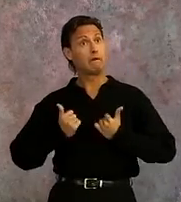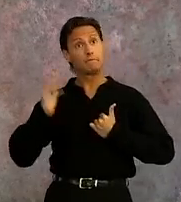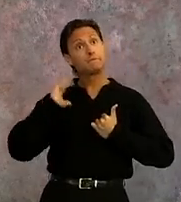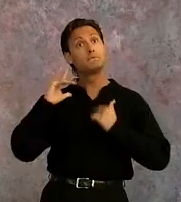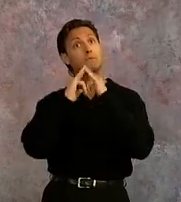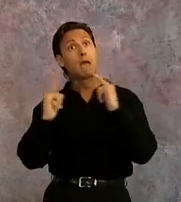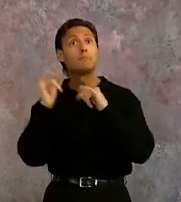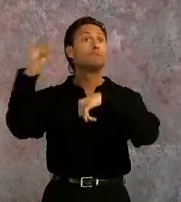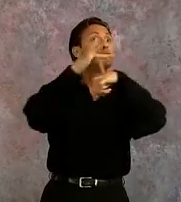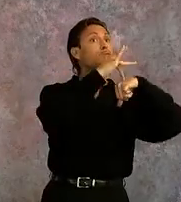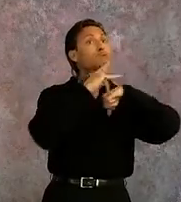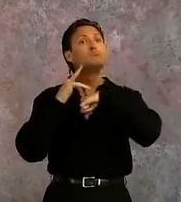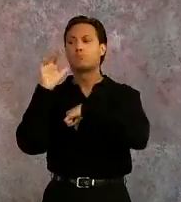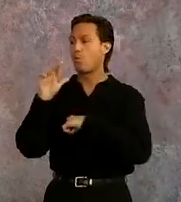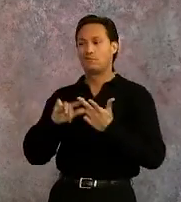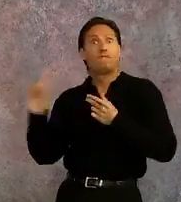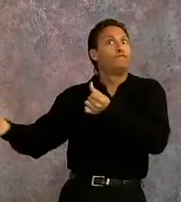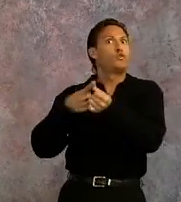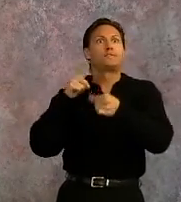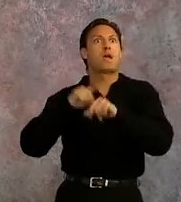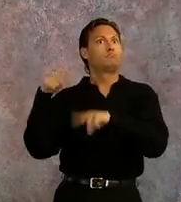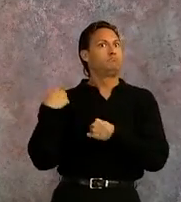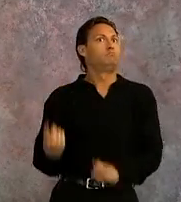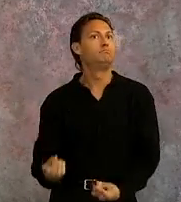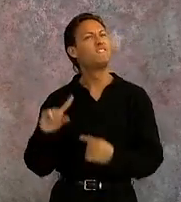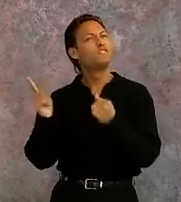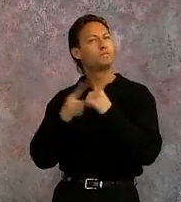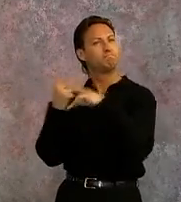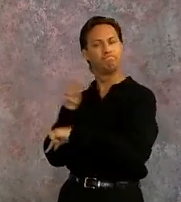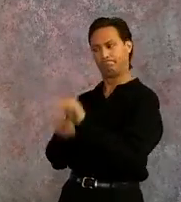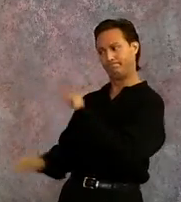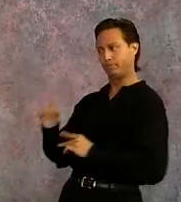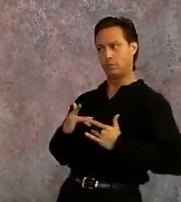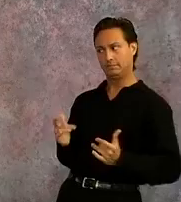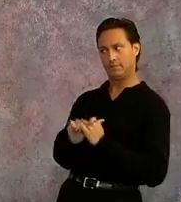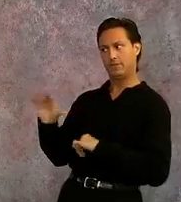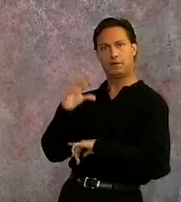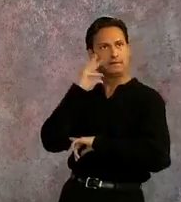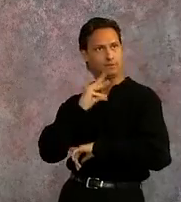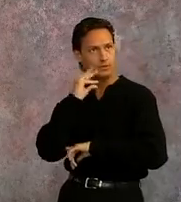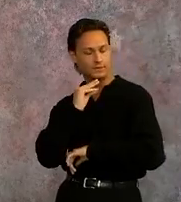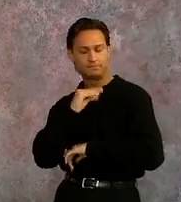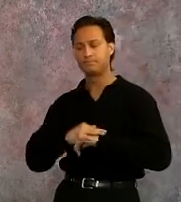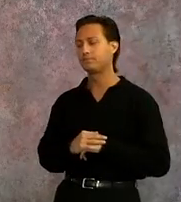or if they're really fresh and green to the whole experience. But being that the Boundary Waters is a